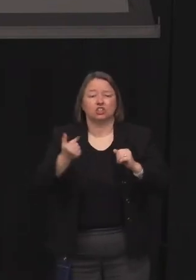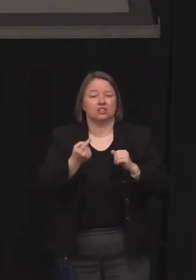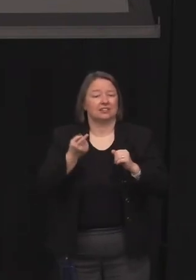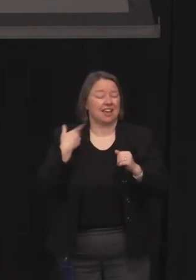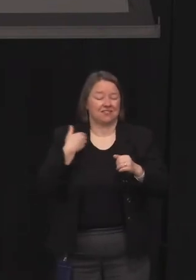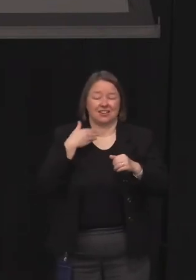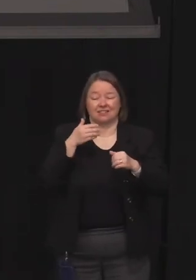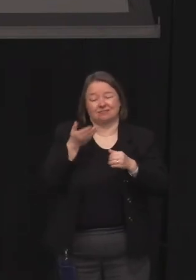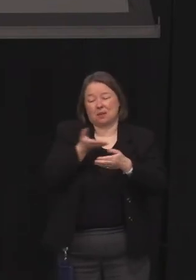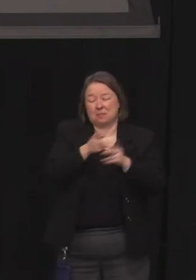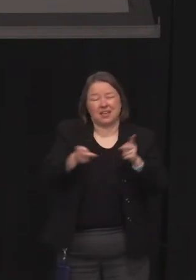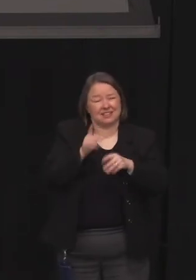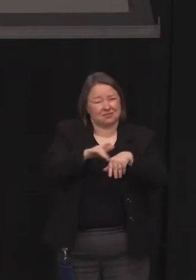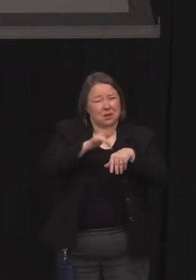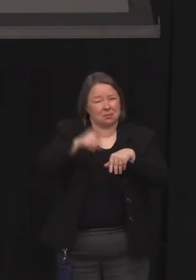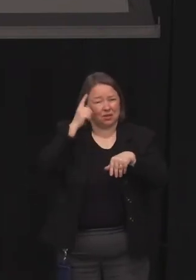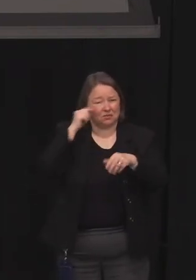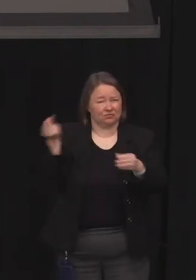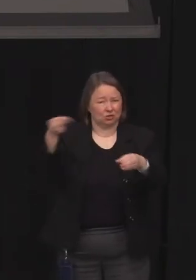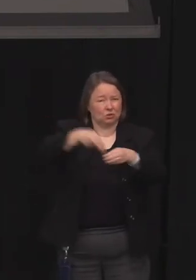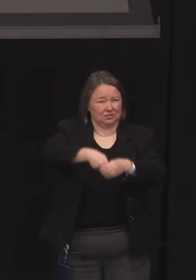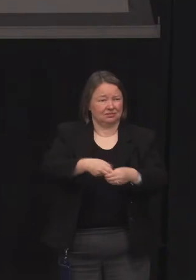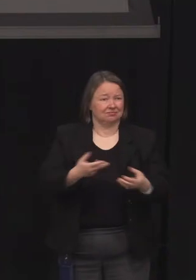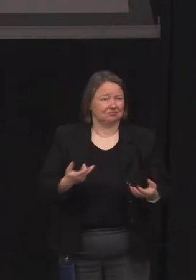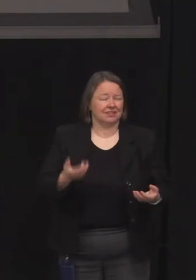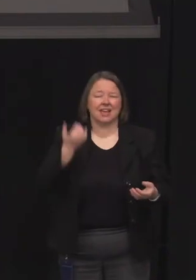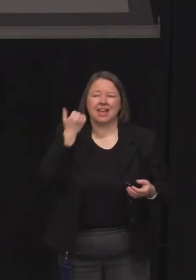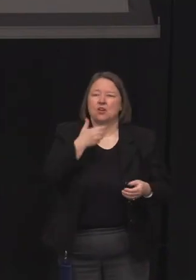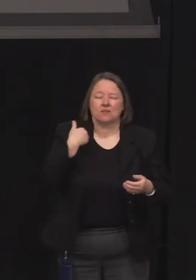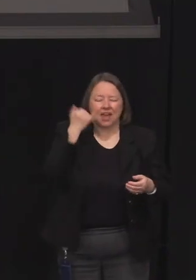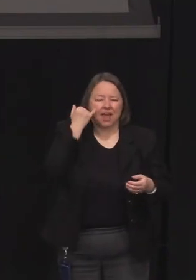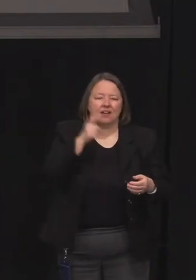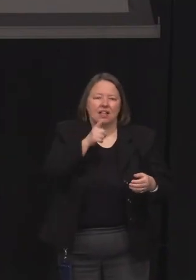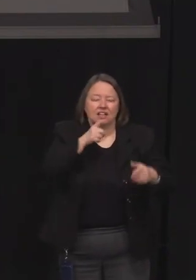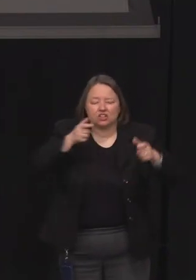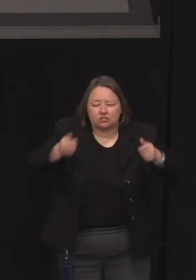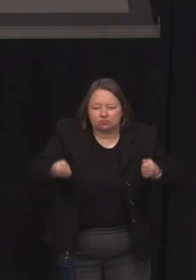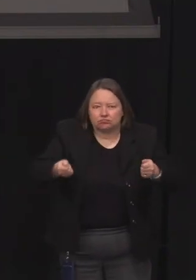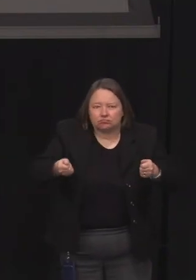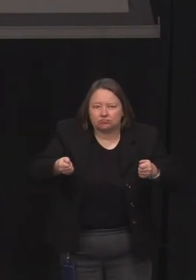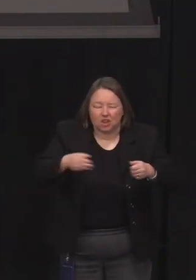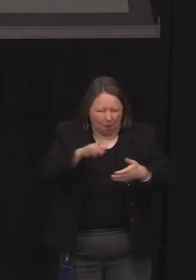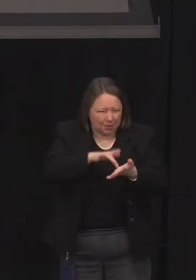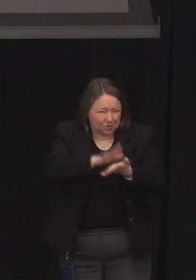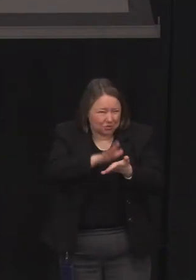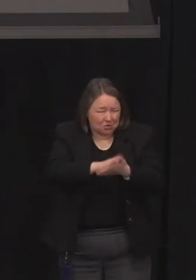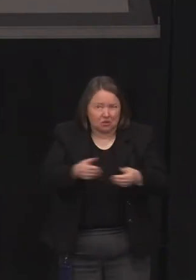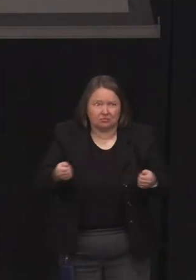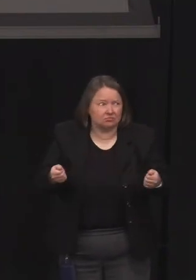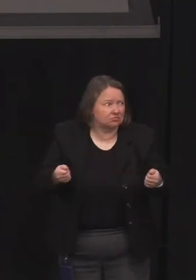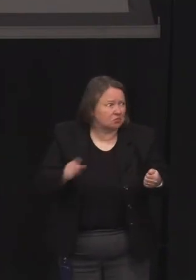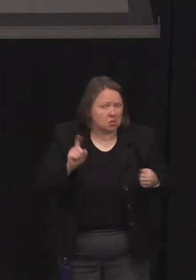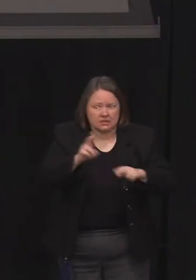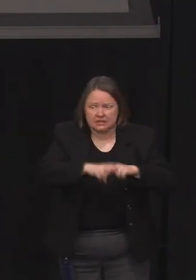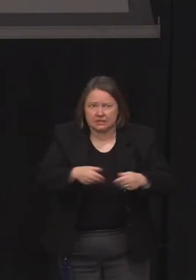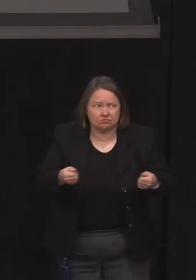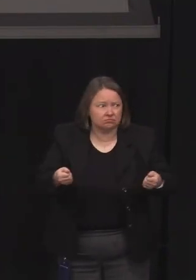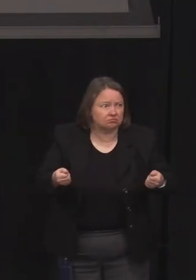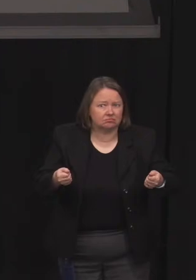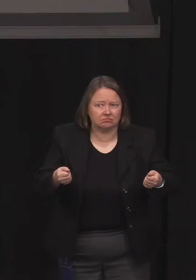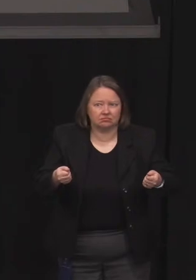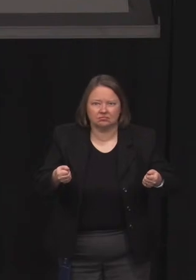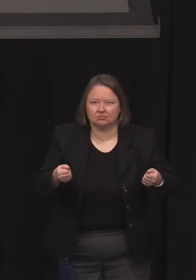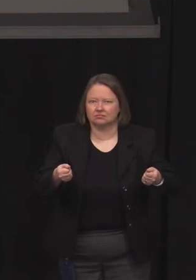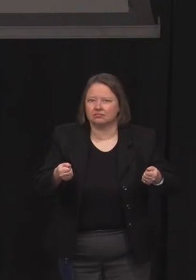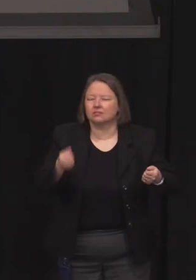table. Anyone who's carried a lunch tray through a middle school cafeteria wondering where they can sit